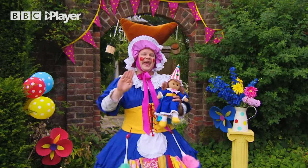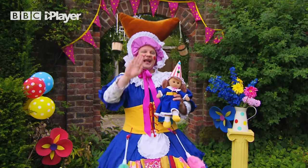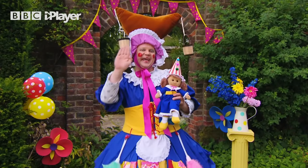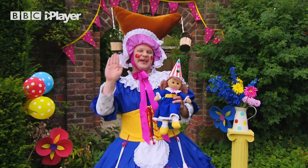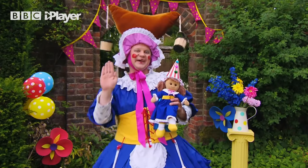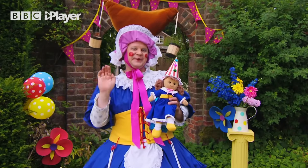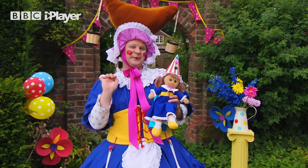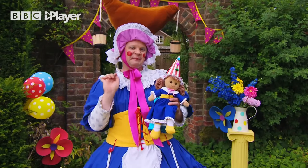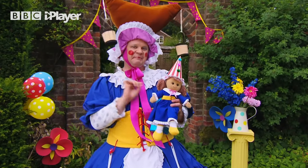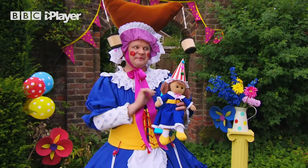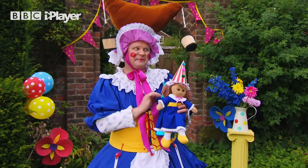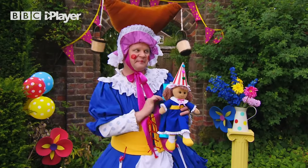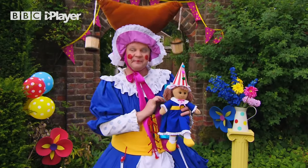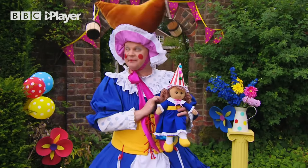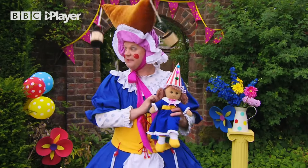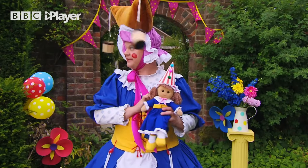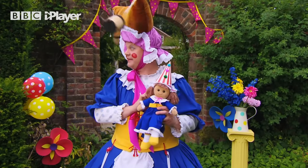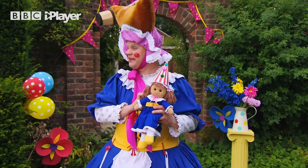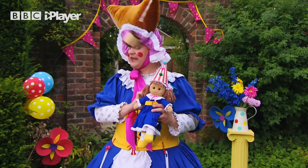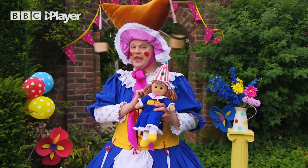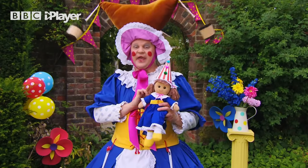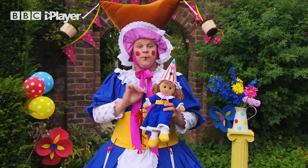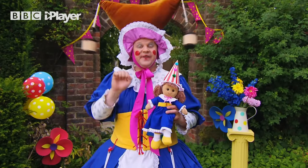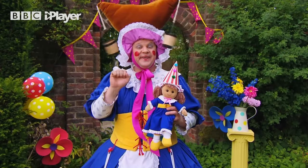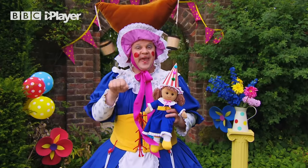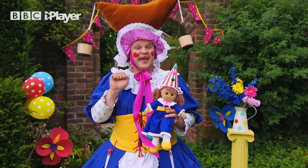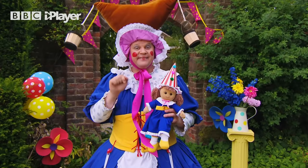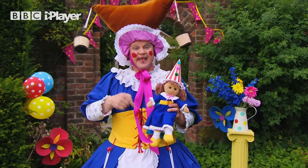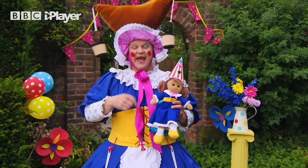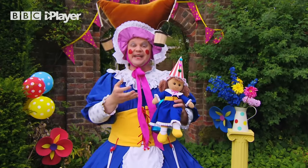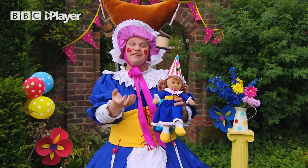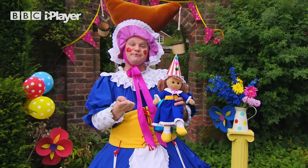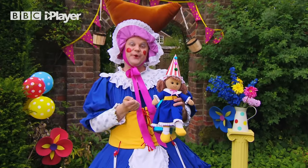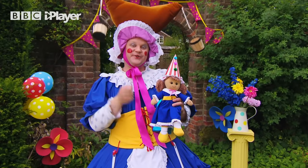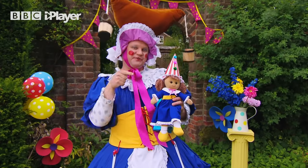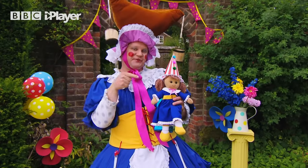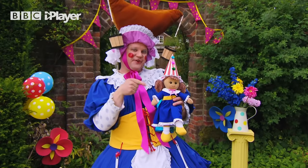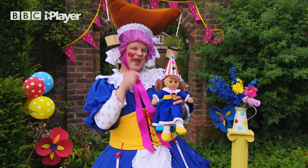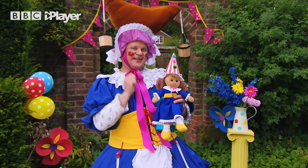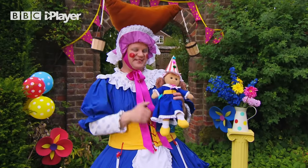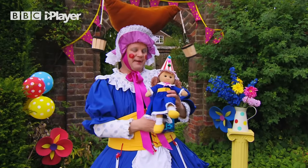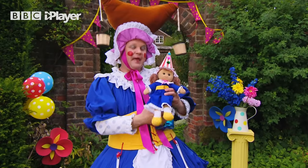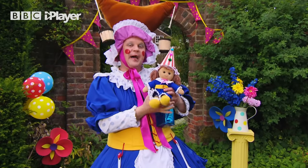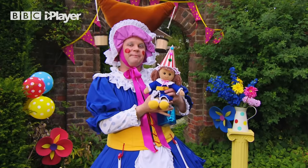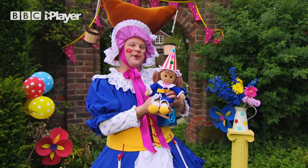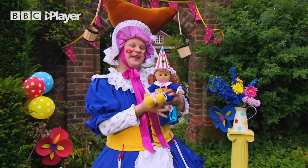hell yeah are you here for the birthday party aunt polly but yes and i've brought a friend uh purely